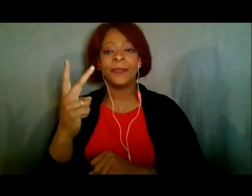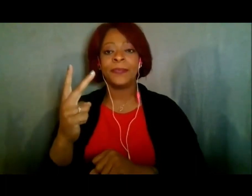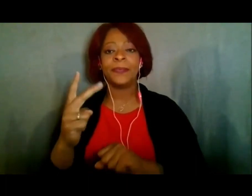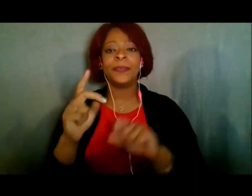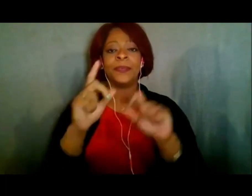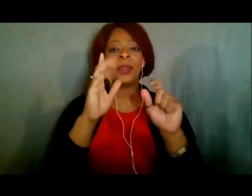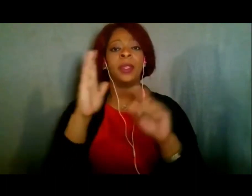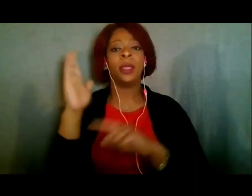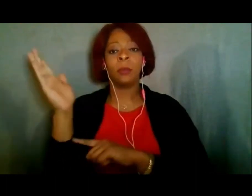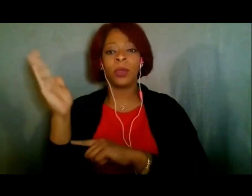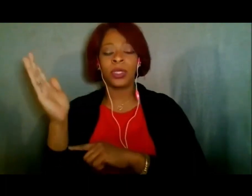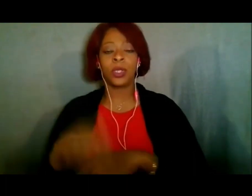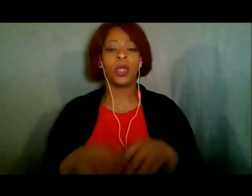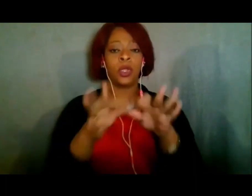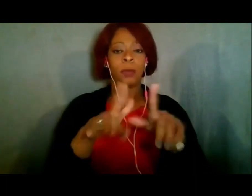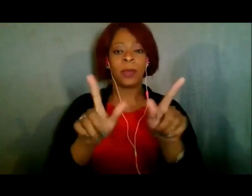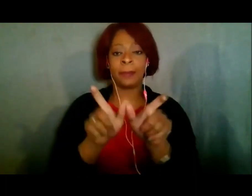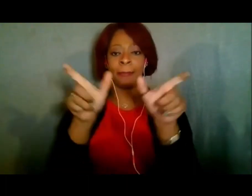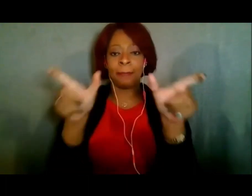and interpreter side by side.